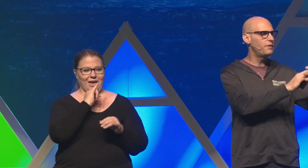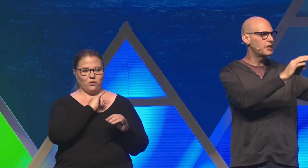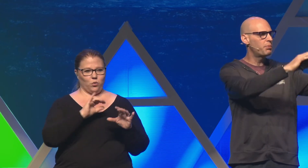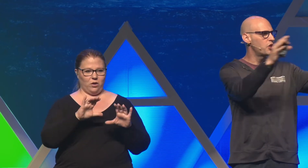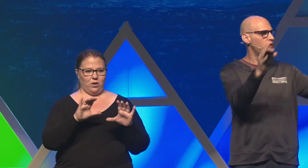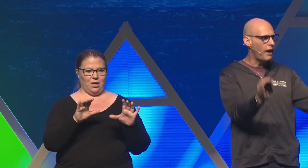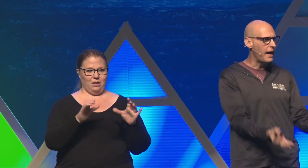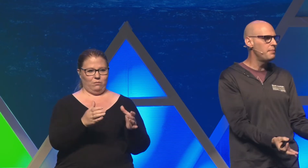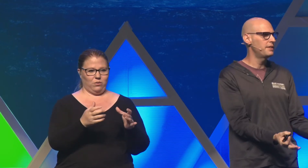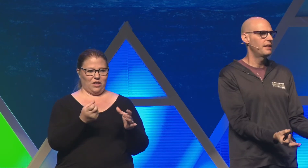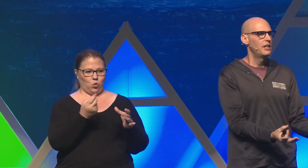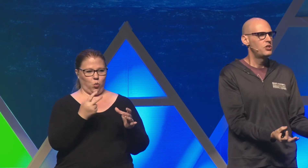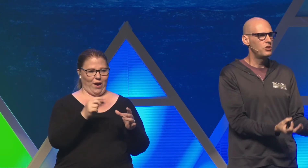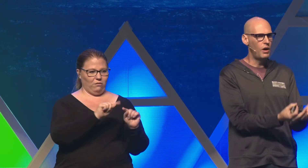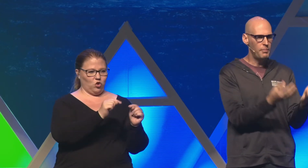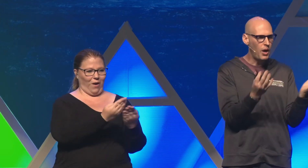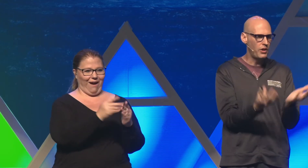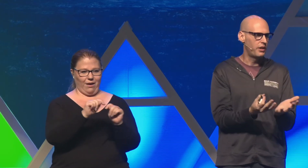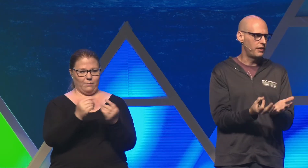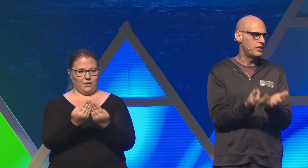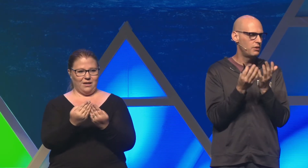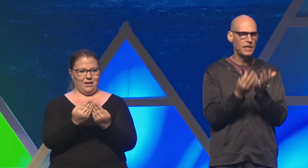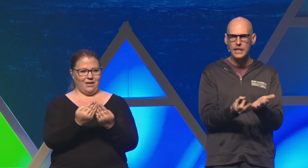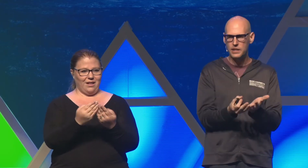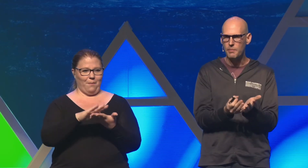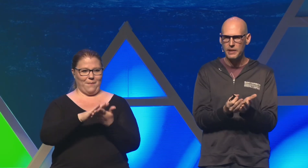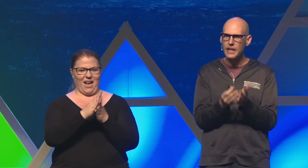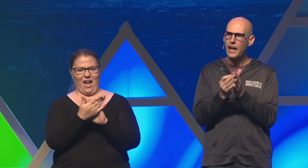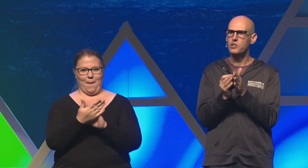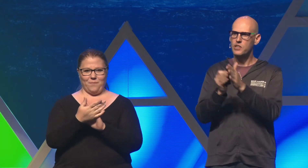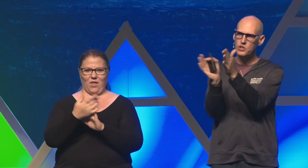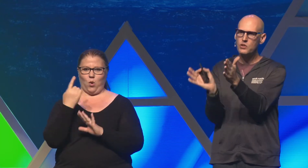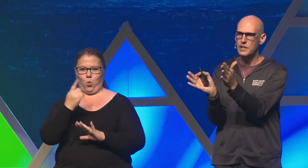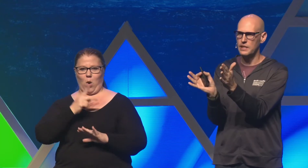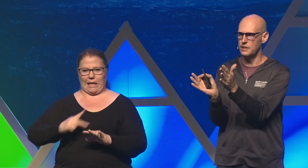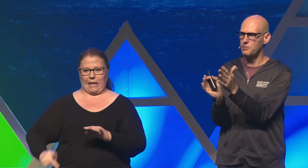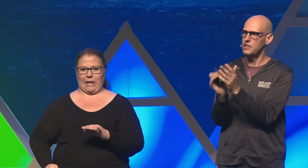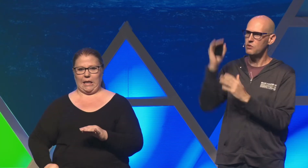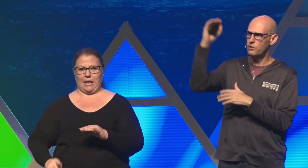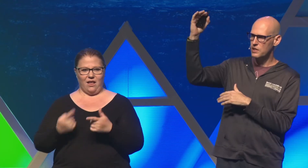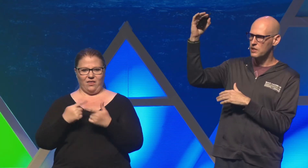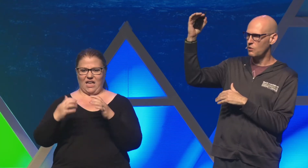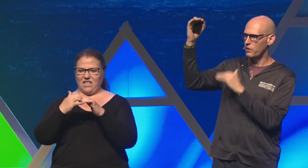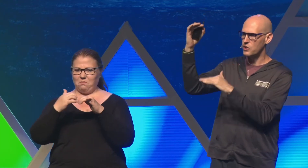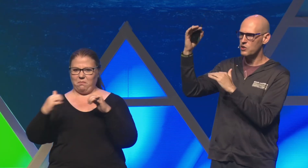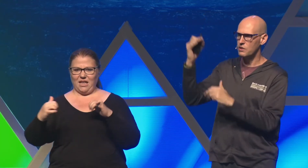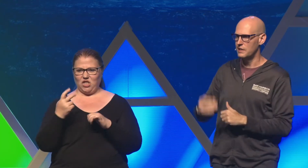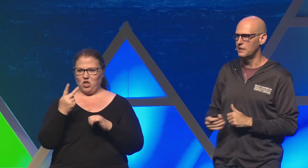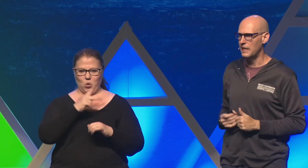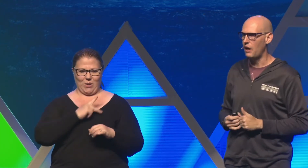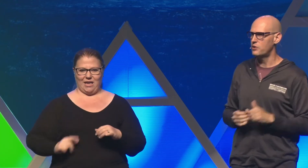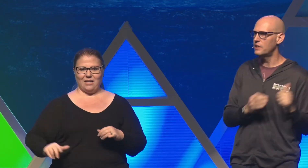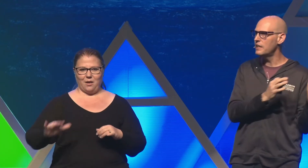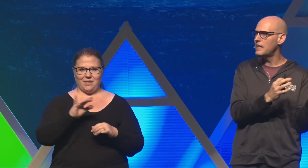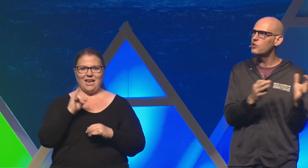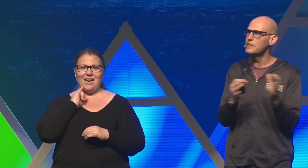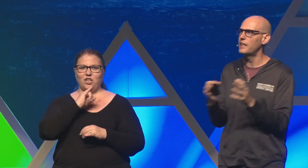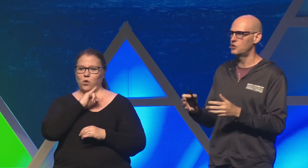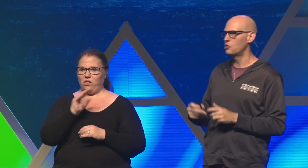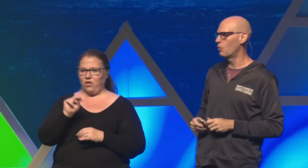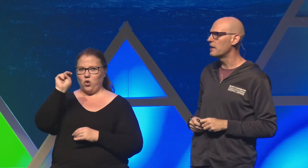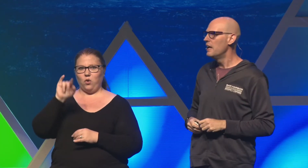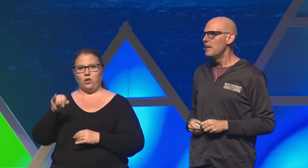12 disparate tribes to a monarchy, to a kingdom, and then actually to two kingdoms, Israel in the north and Judah in the south. So it kind of